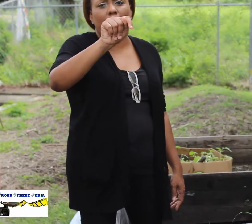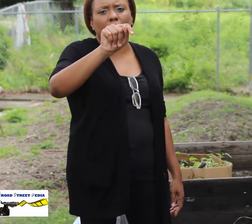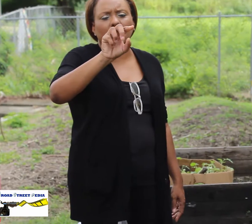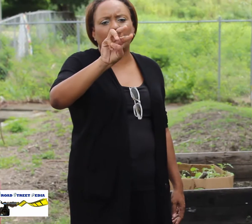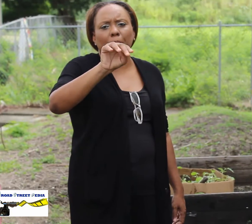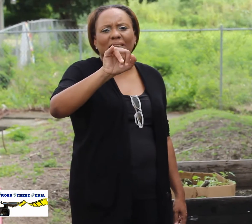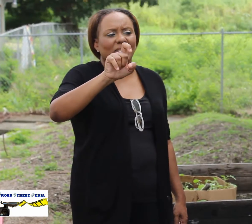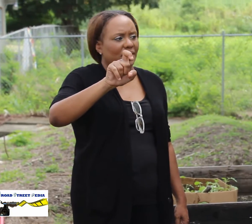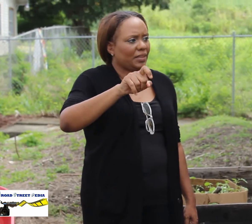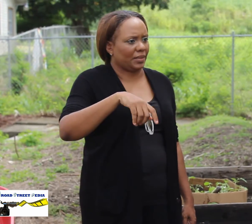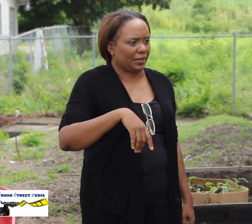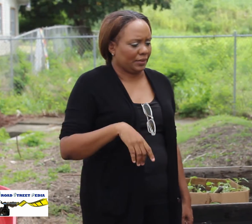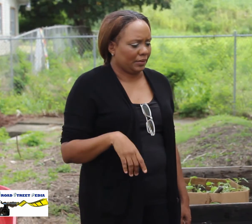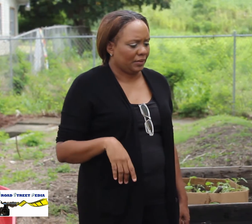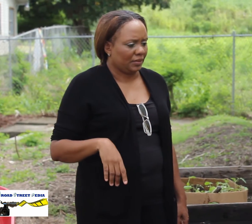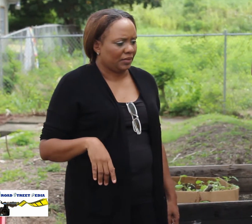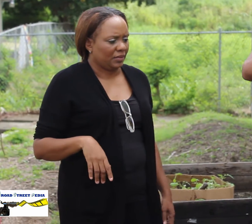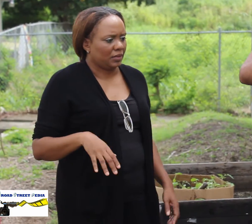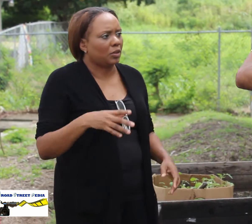Hold.